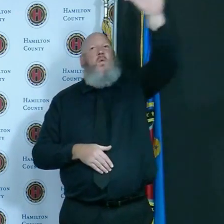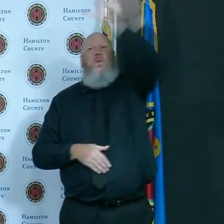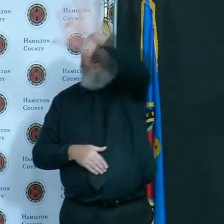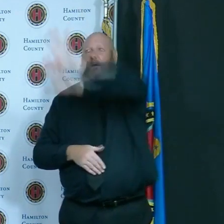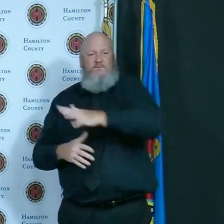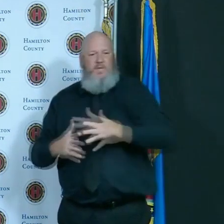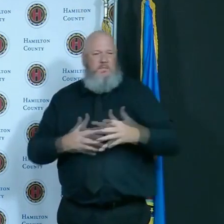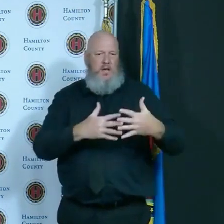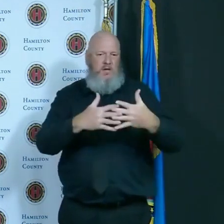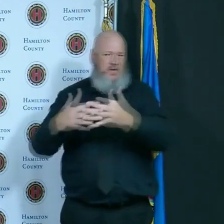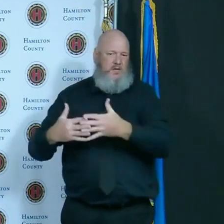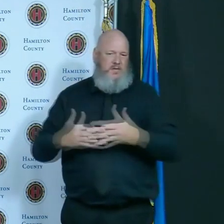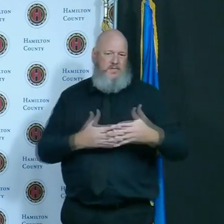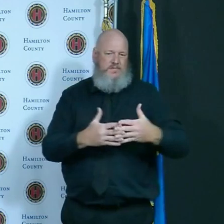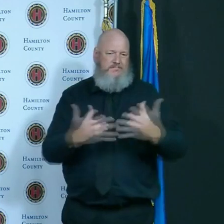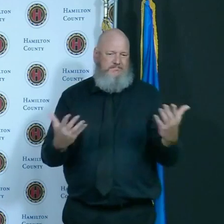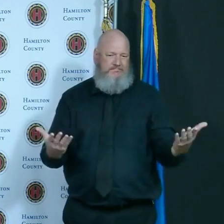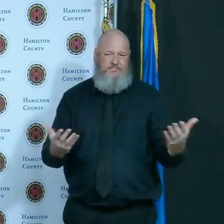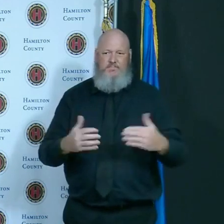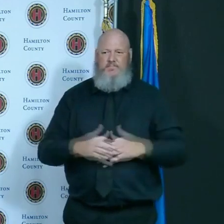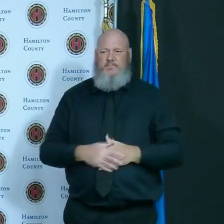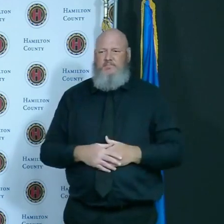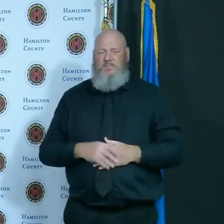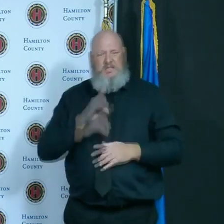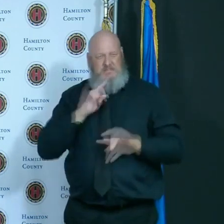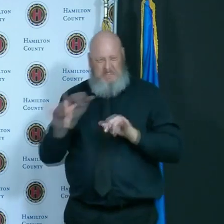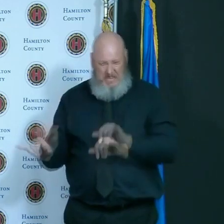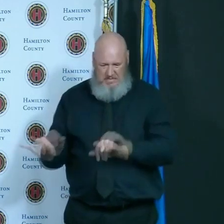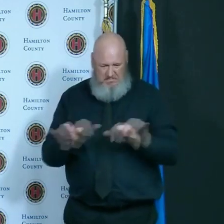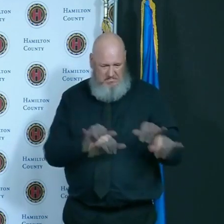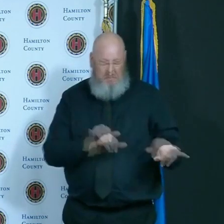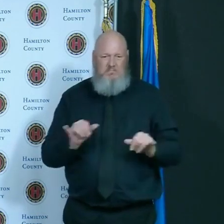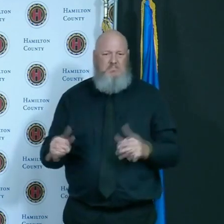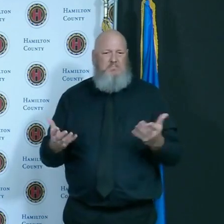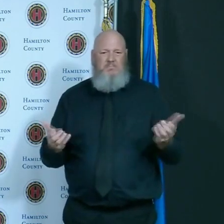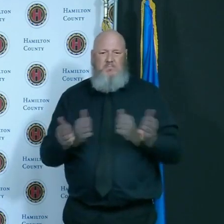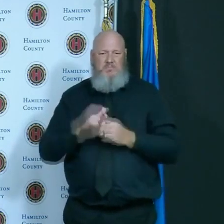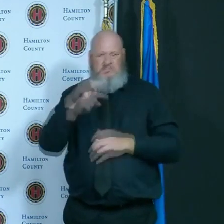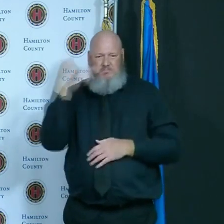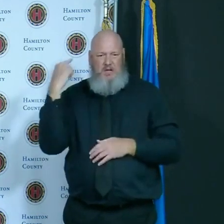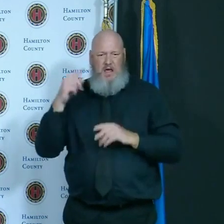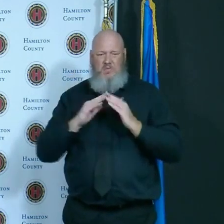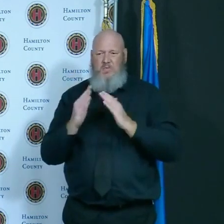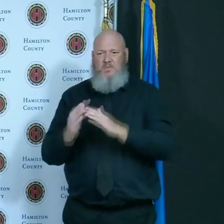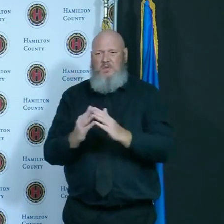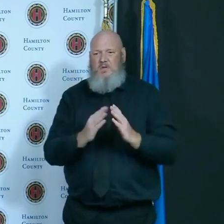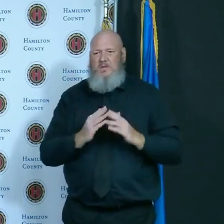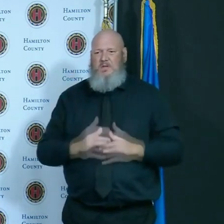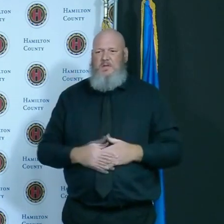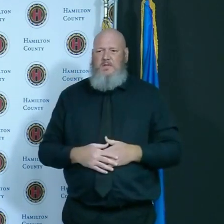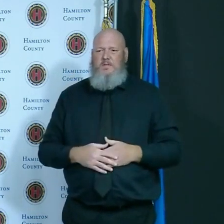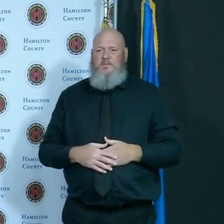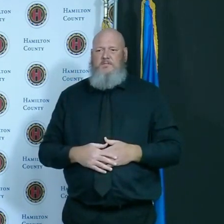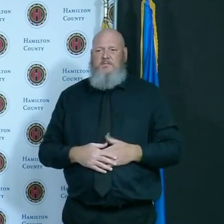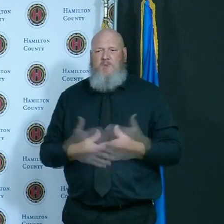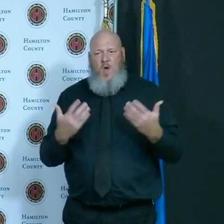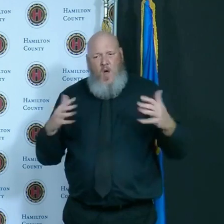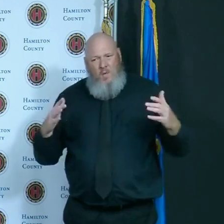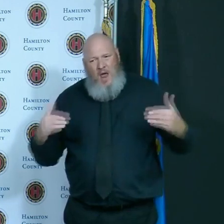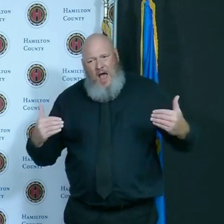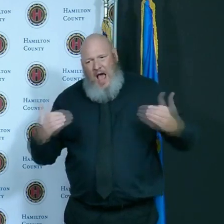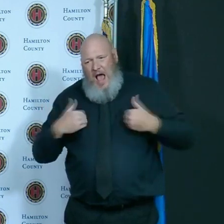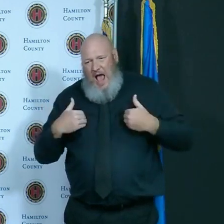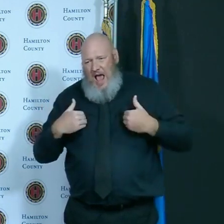the impact upon populations that are already disparate makes that outcome even worse. Does that answer the